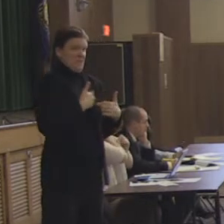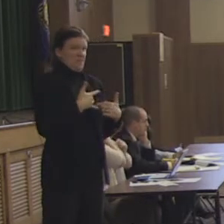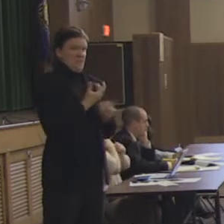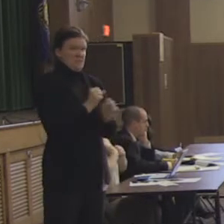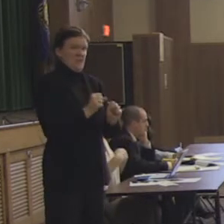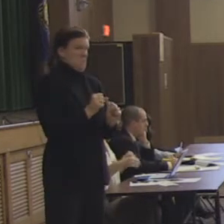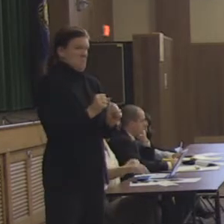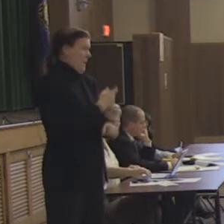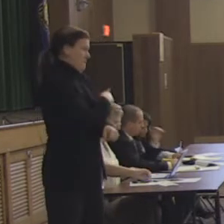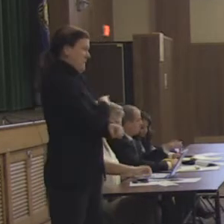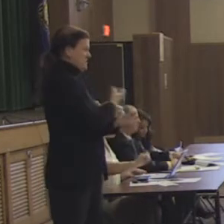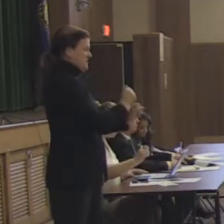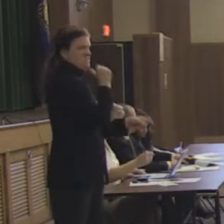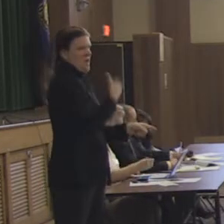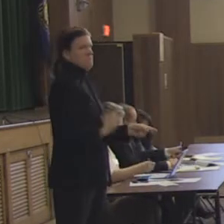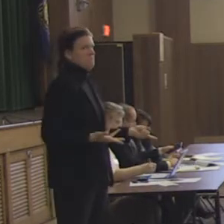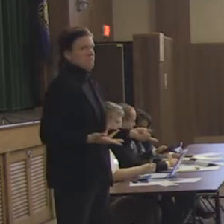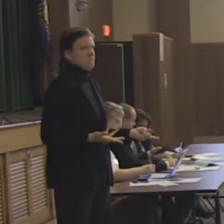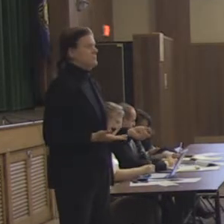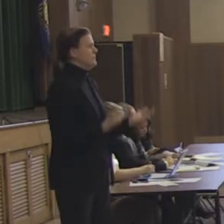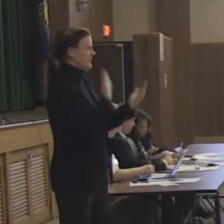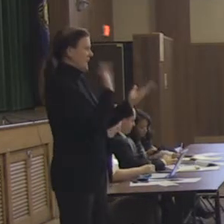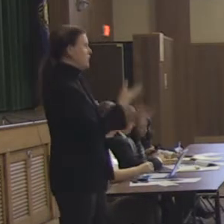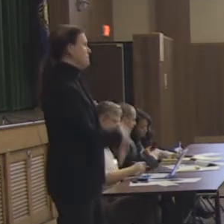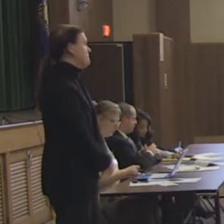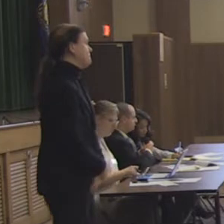safe. Thank you.